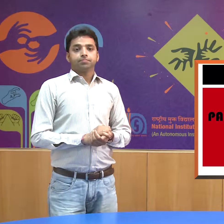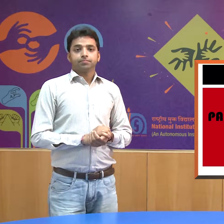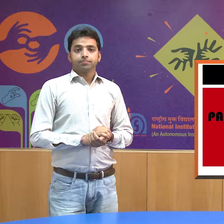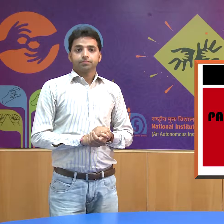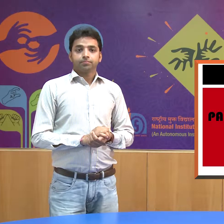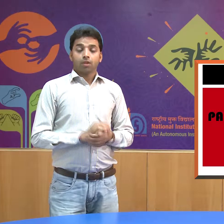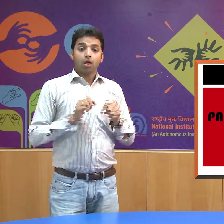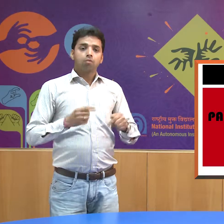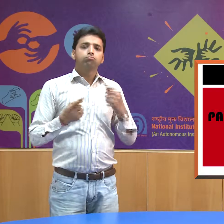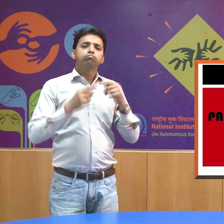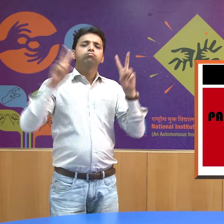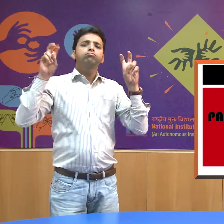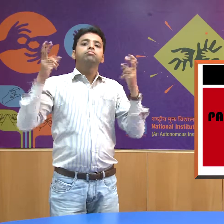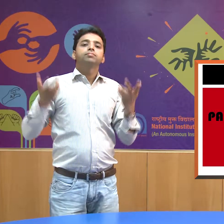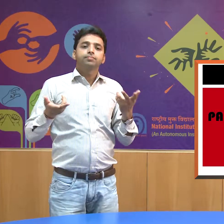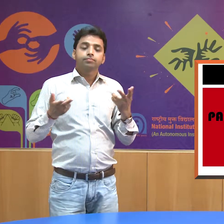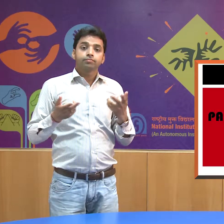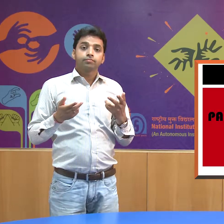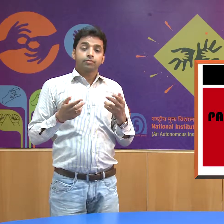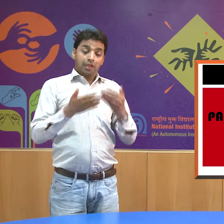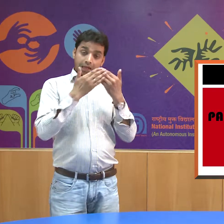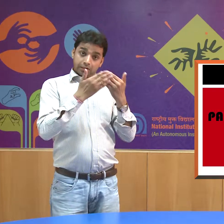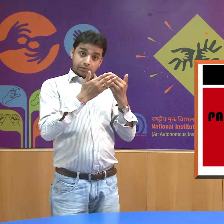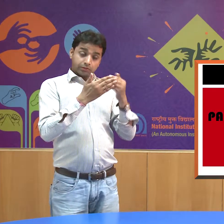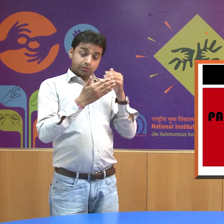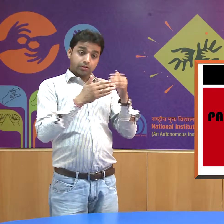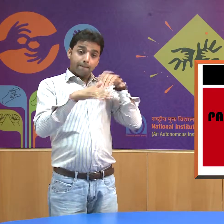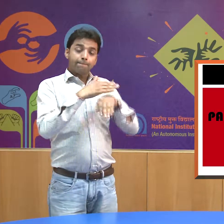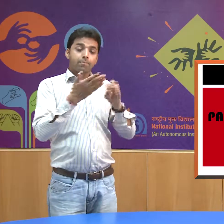Our topic is the education in medieval India.